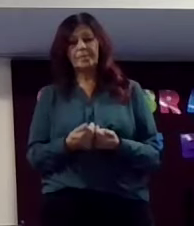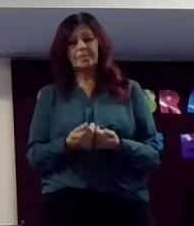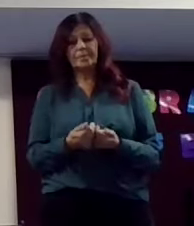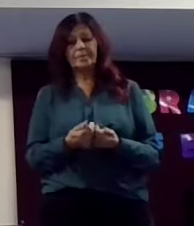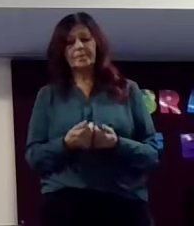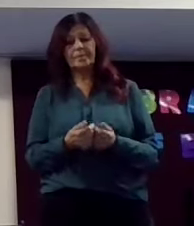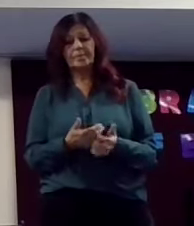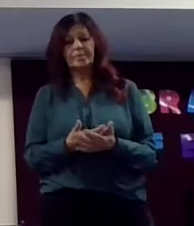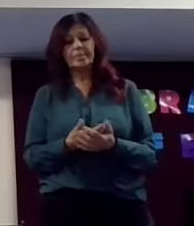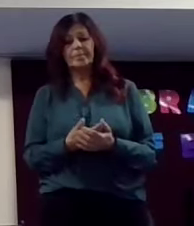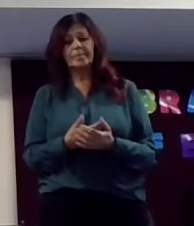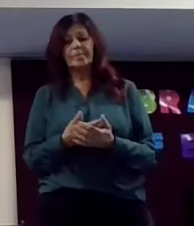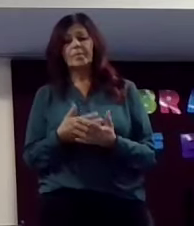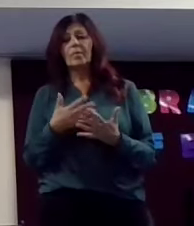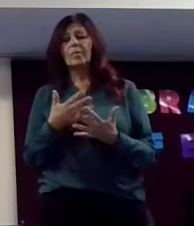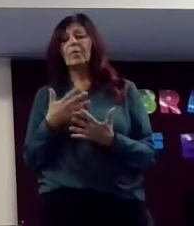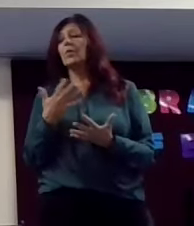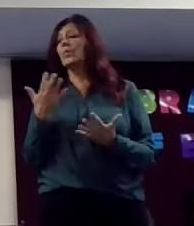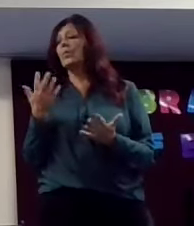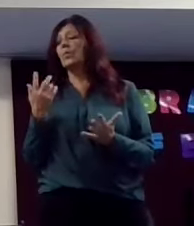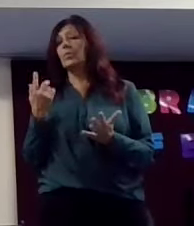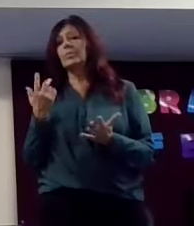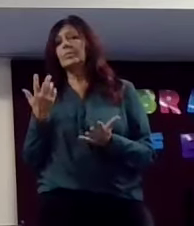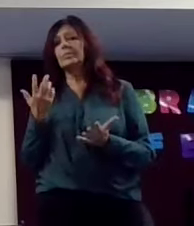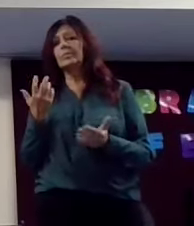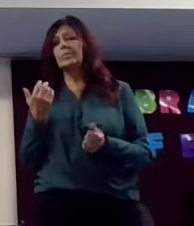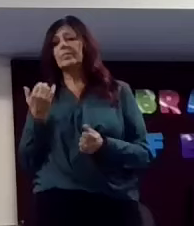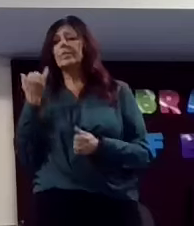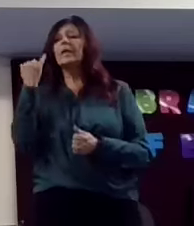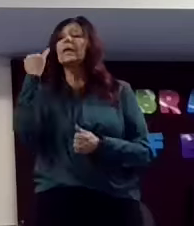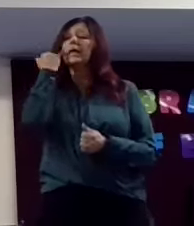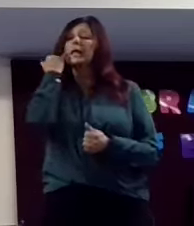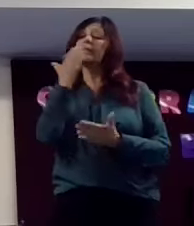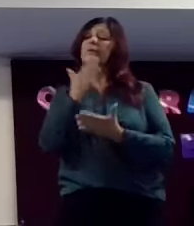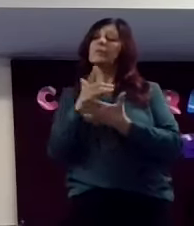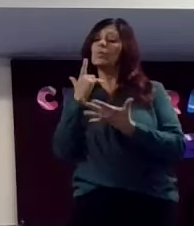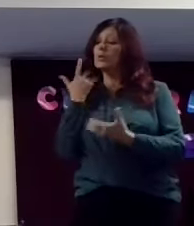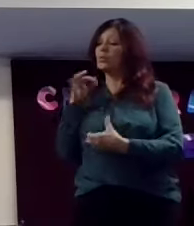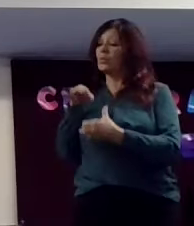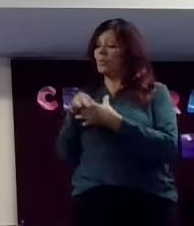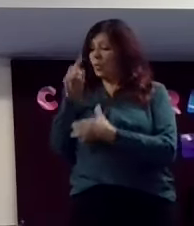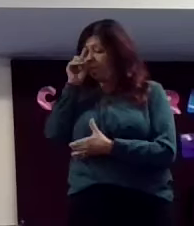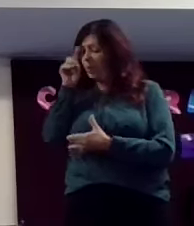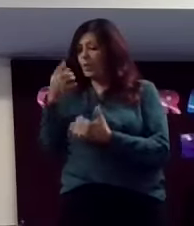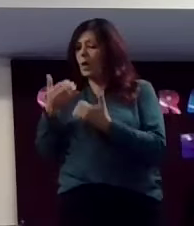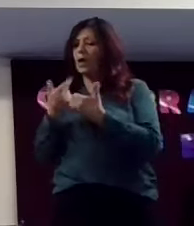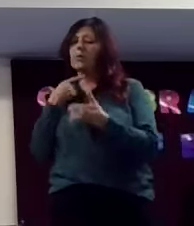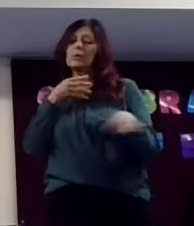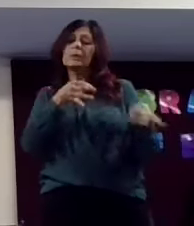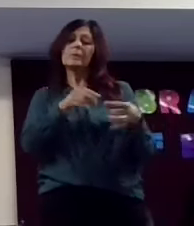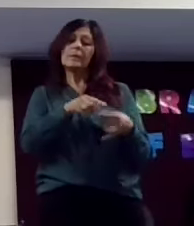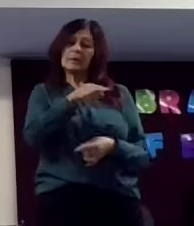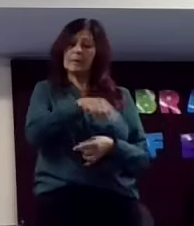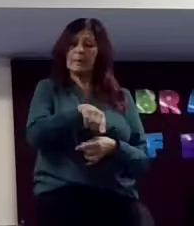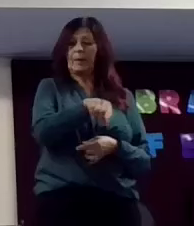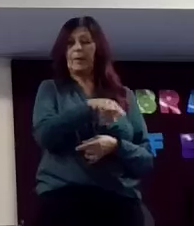what would you say to people that are, if they want to elect you, how would you tell them?